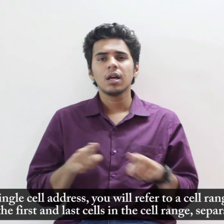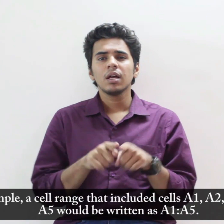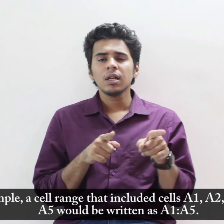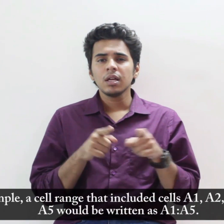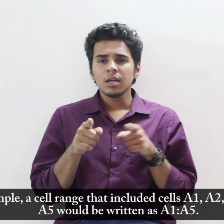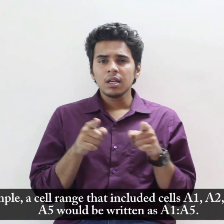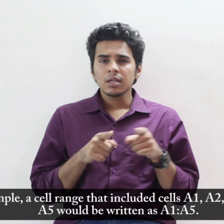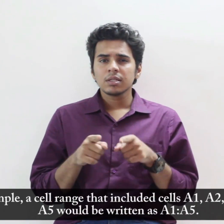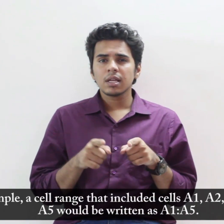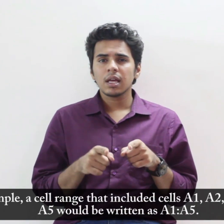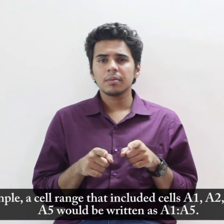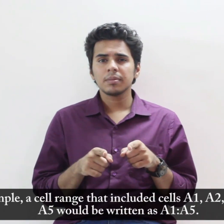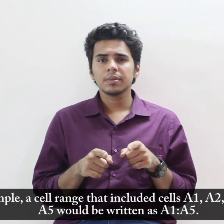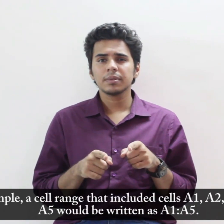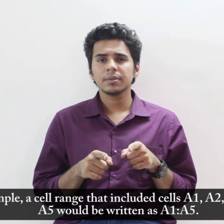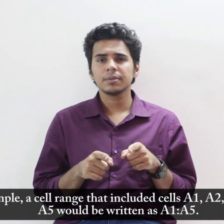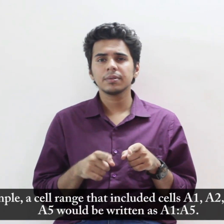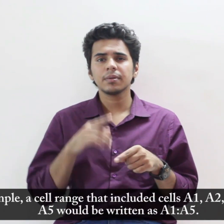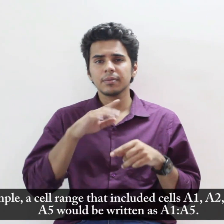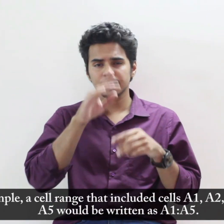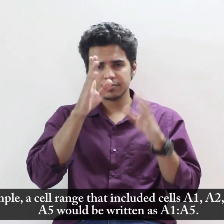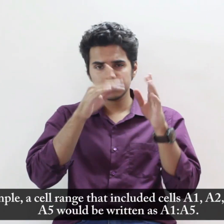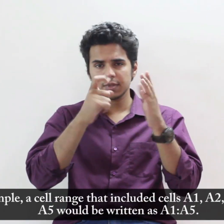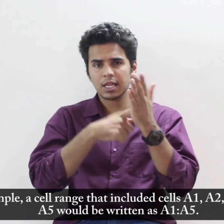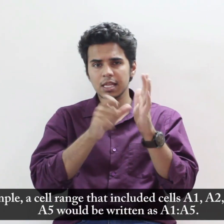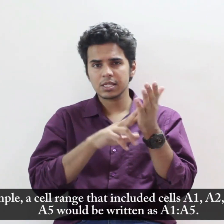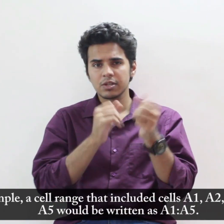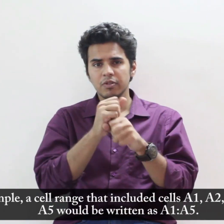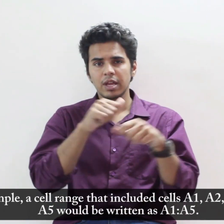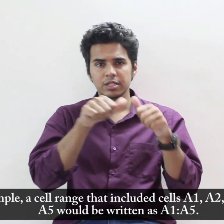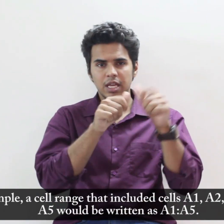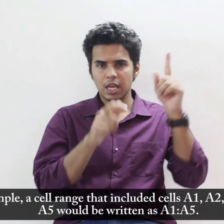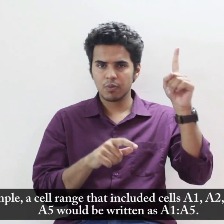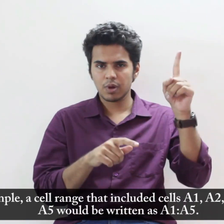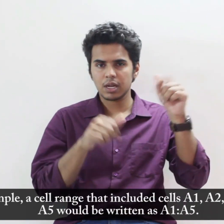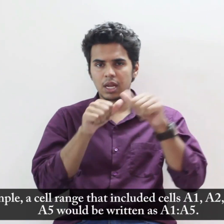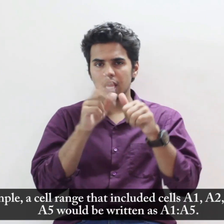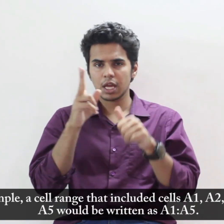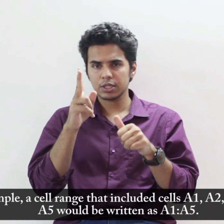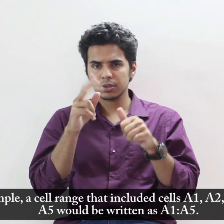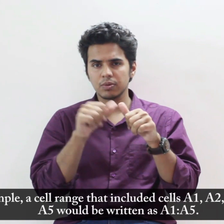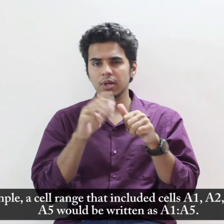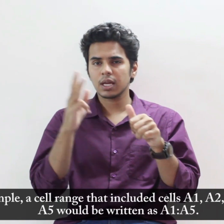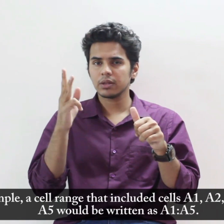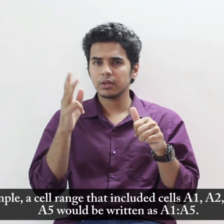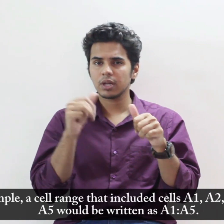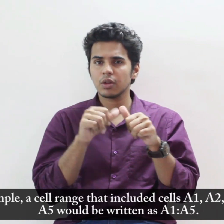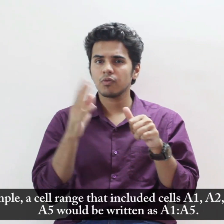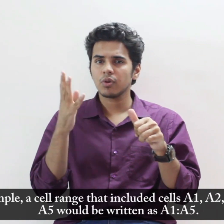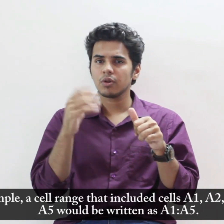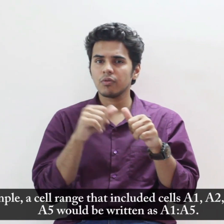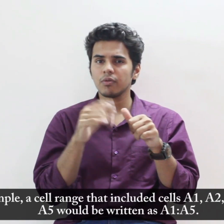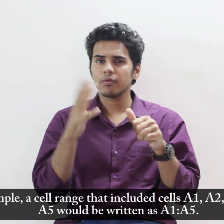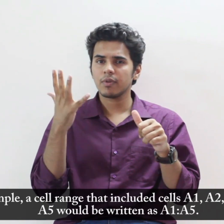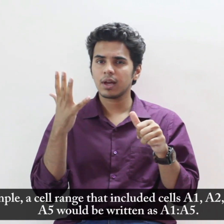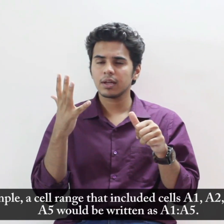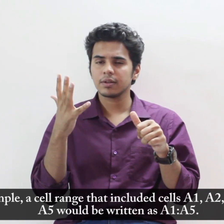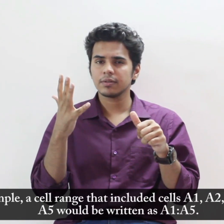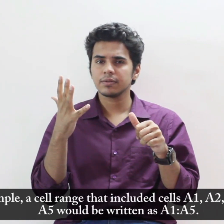As an example, a cell range that included cells A1, A2, A3, A4 and A5 would be written